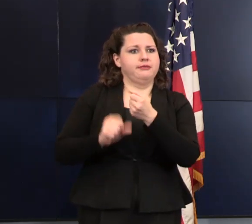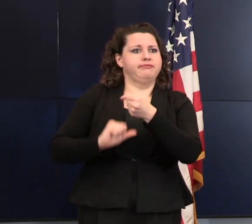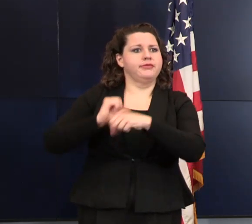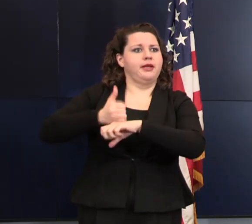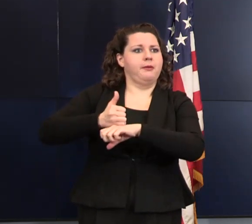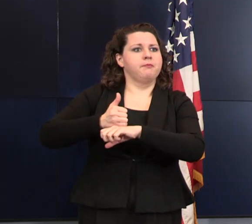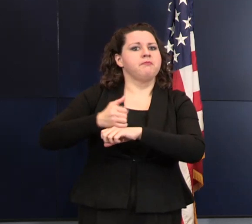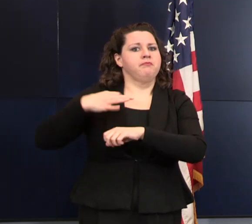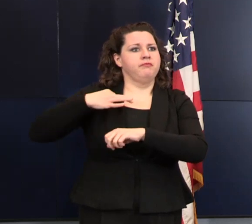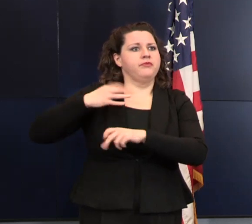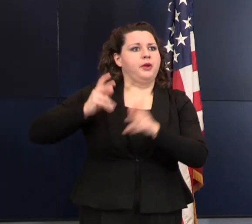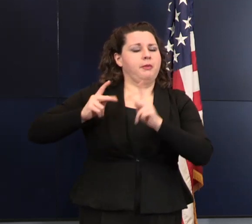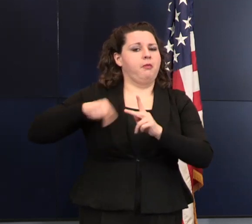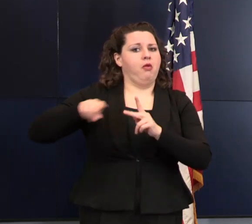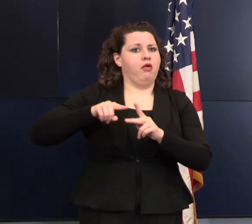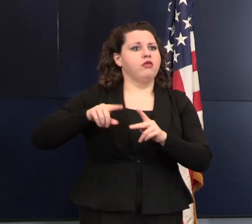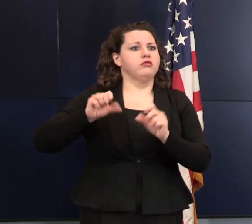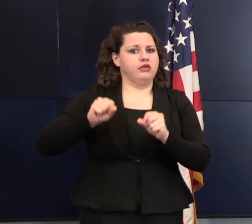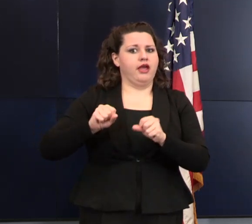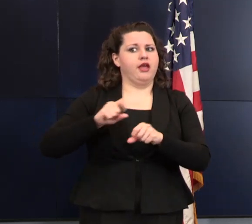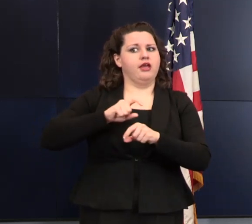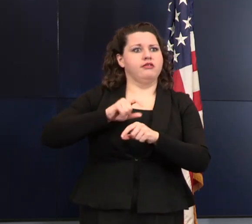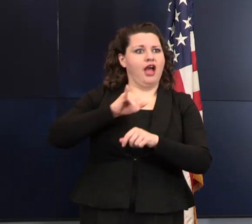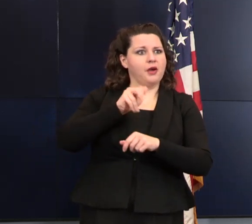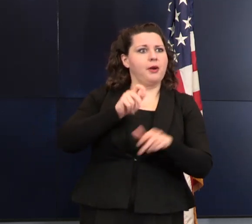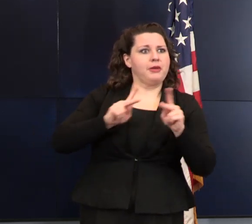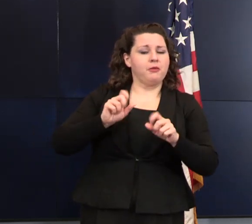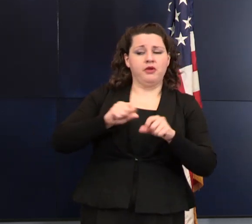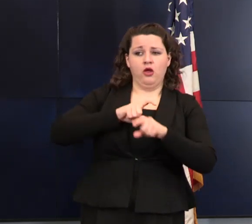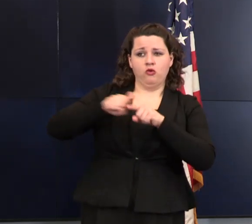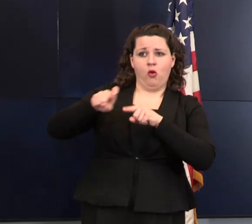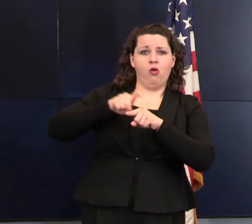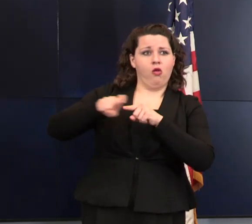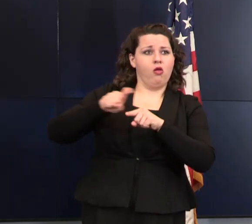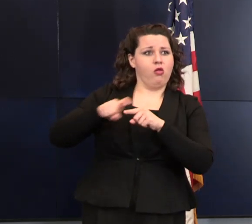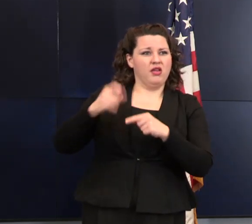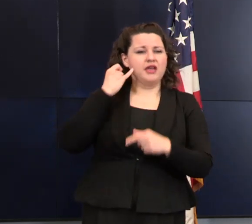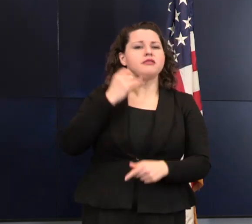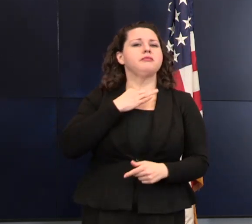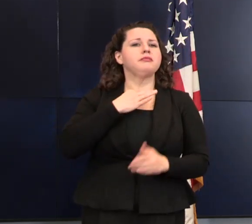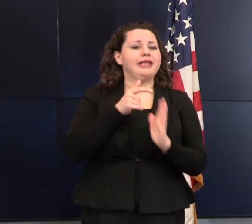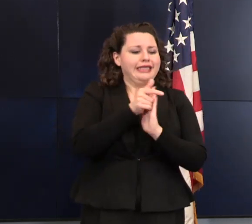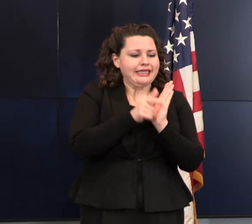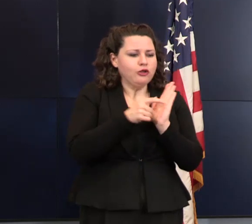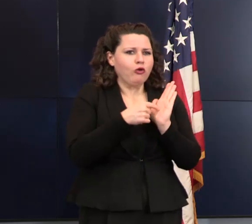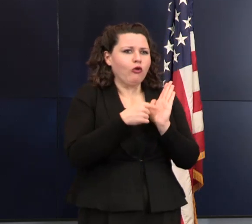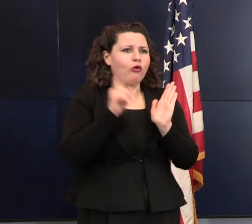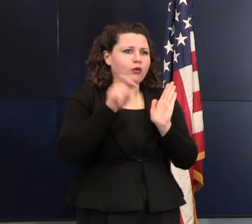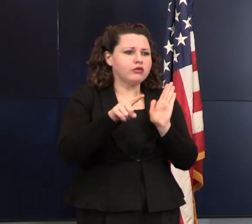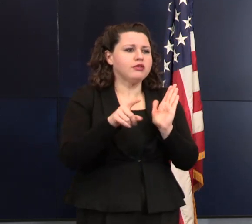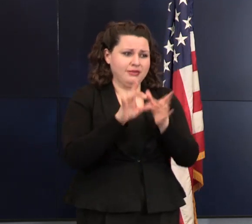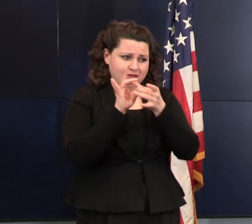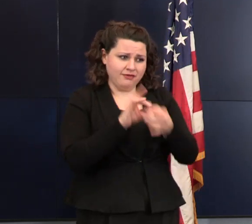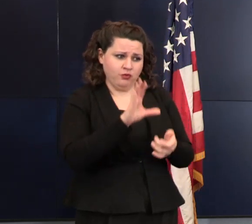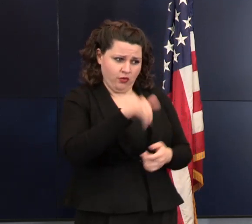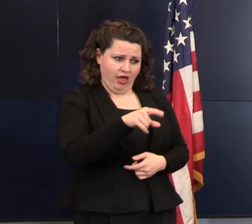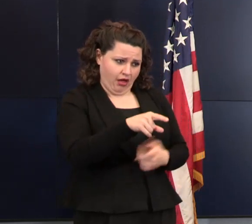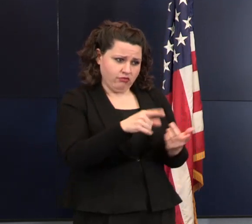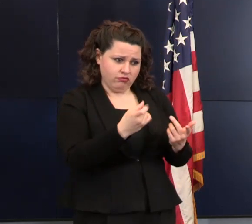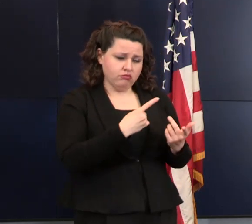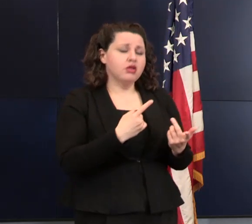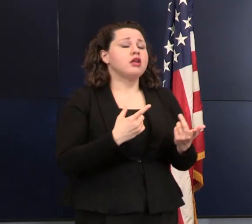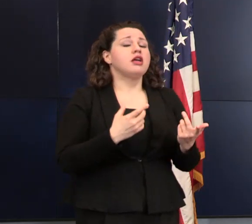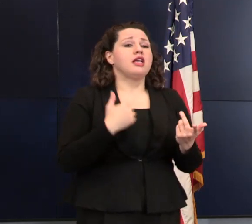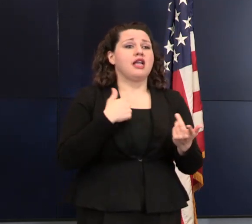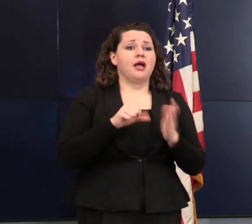of volunteers for Iowans to call if they had questions specific to what you just addressed. And I would reiterate